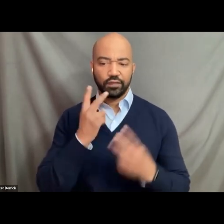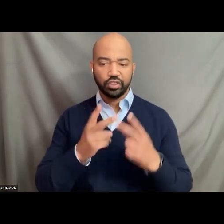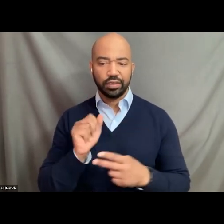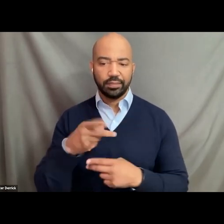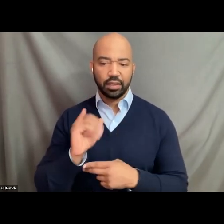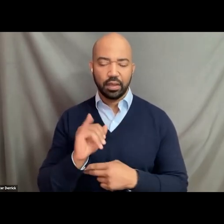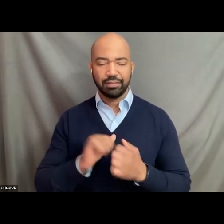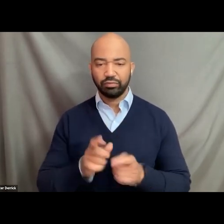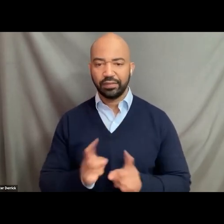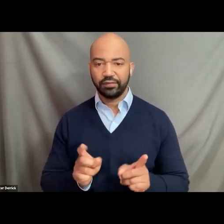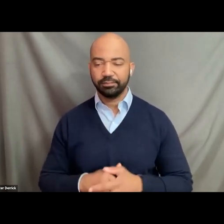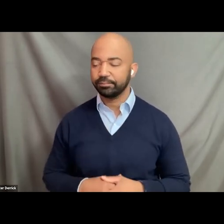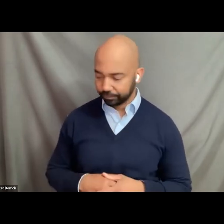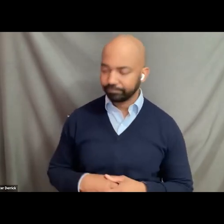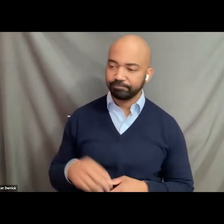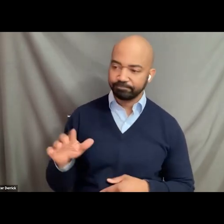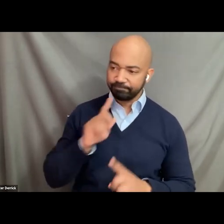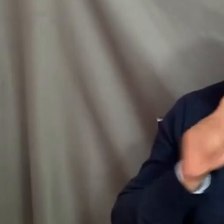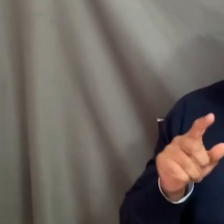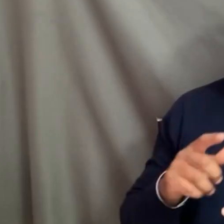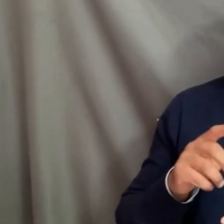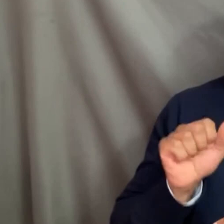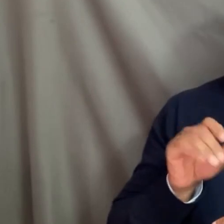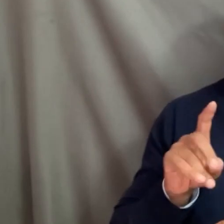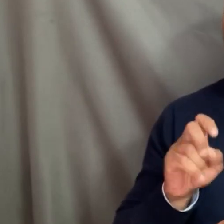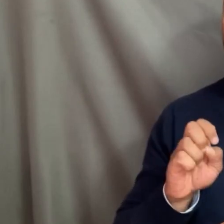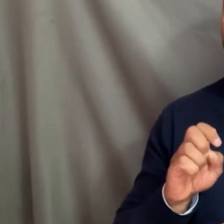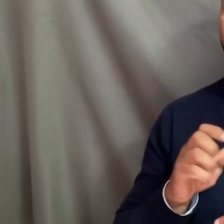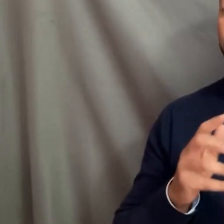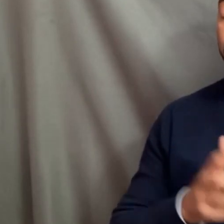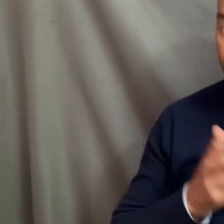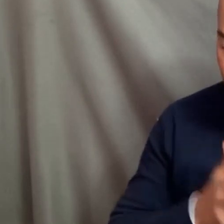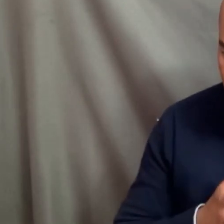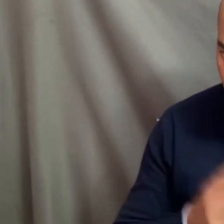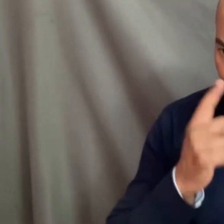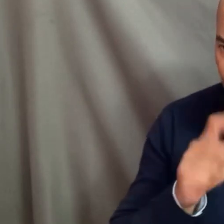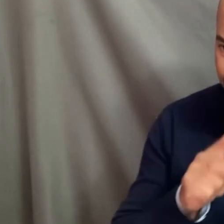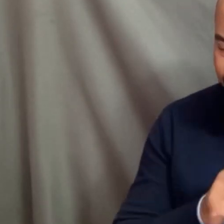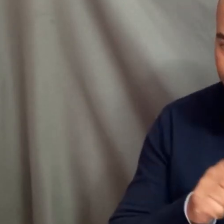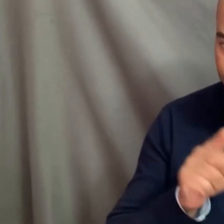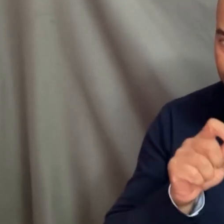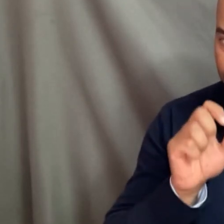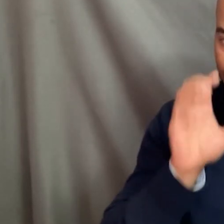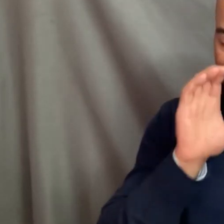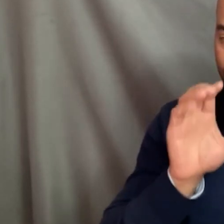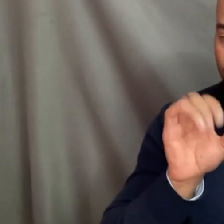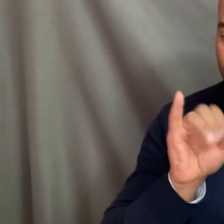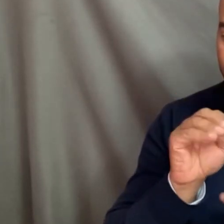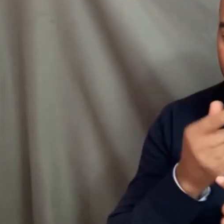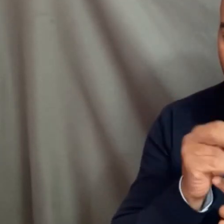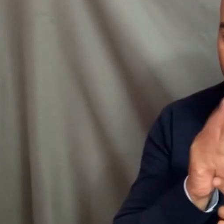So we customized aid to work purely for review imagery. We didn't find any